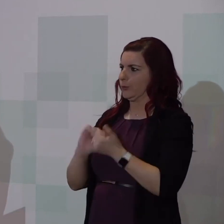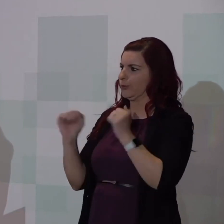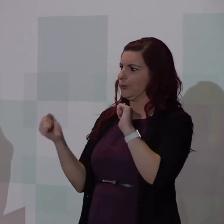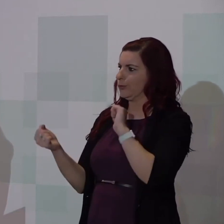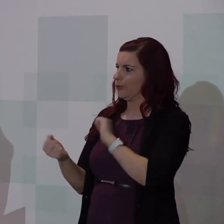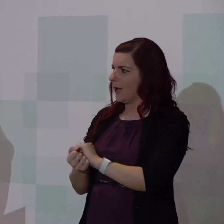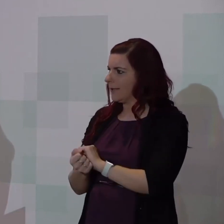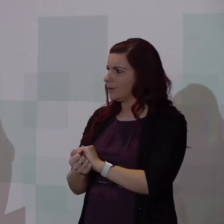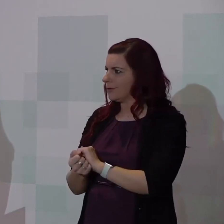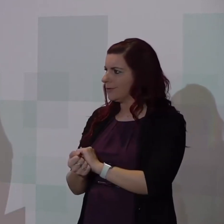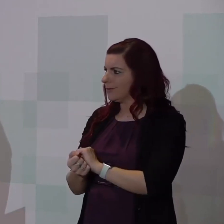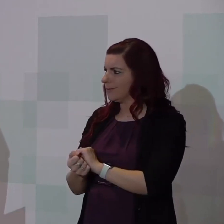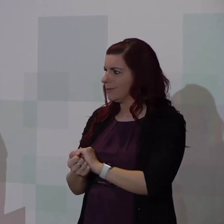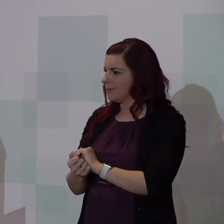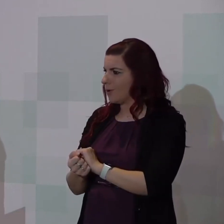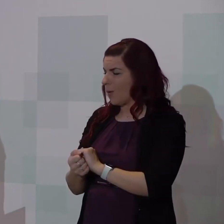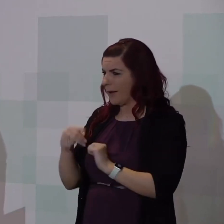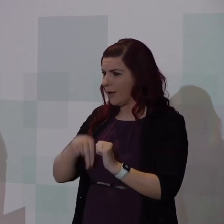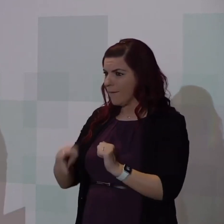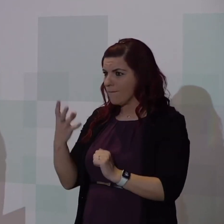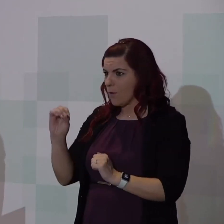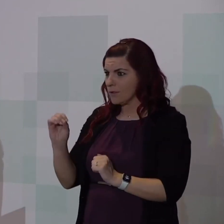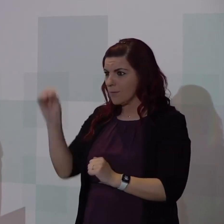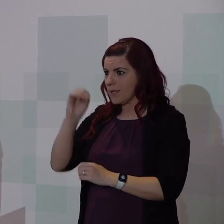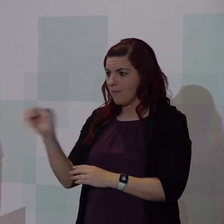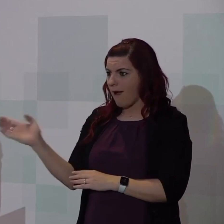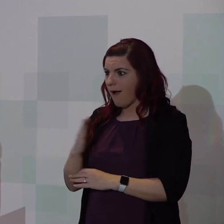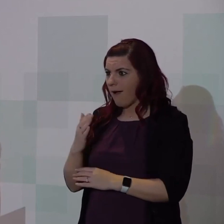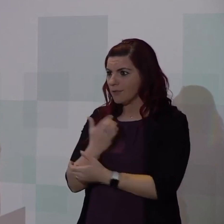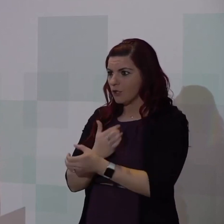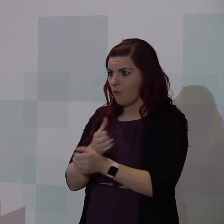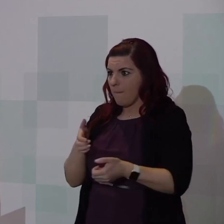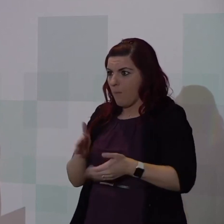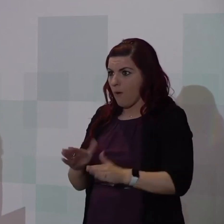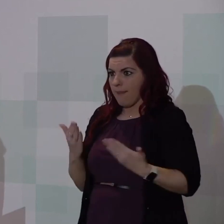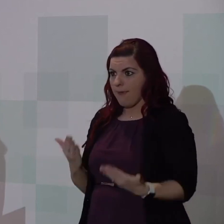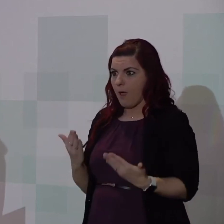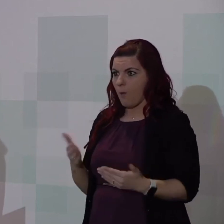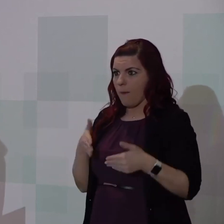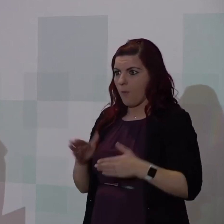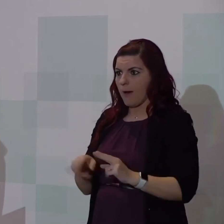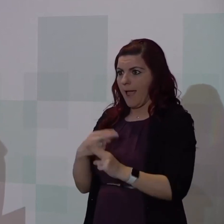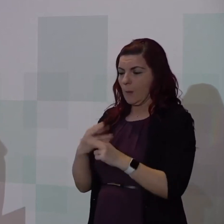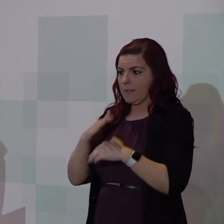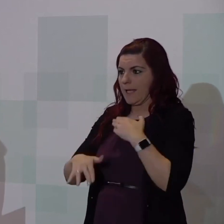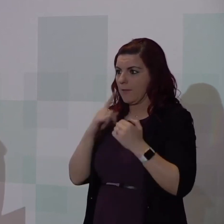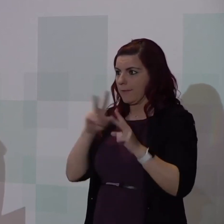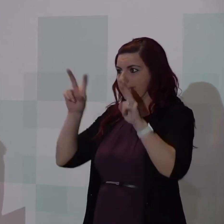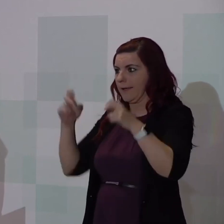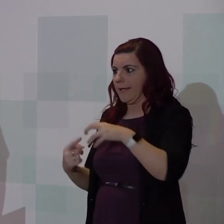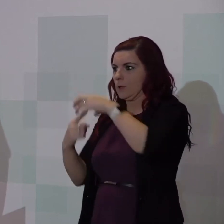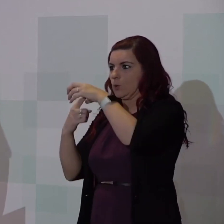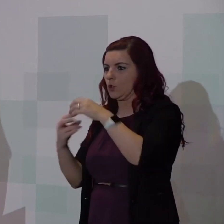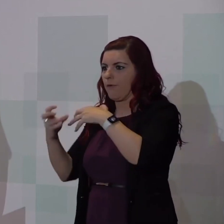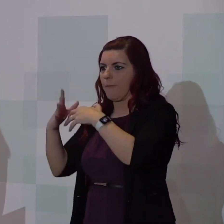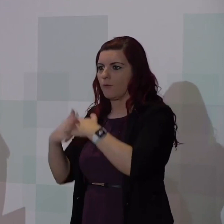in a number of decades. Nearly 40% of all children born today are born outside of the institution of marriage.